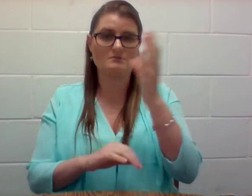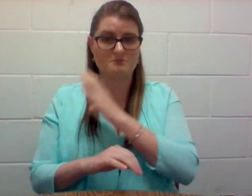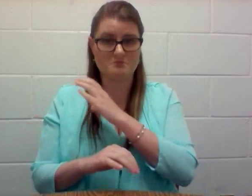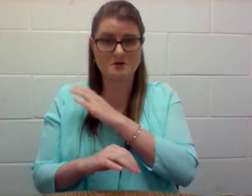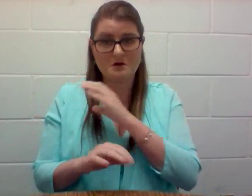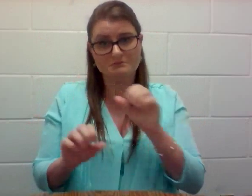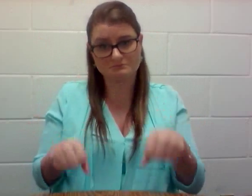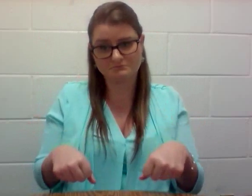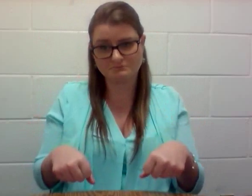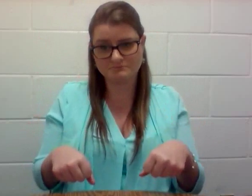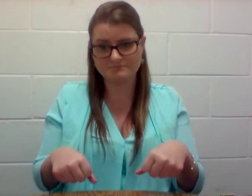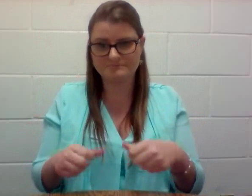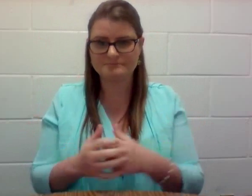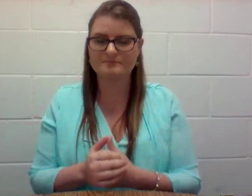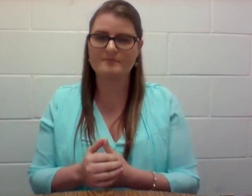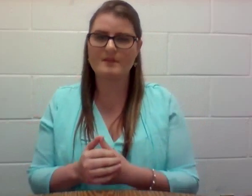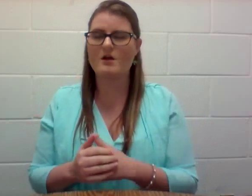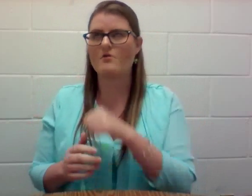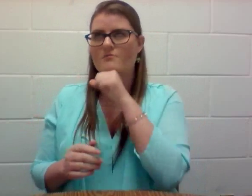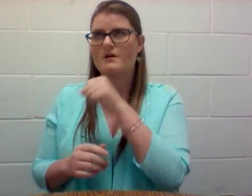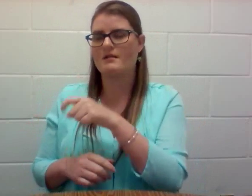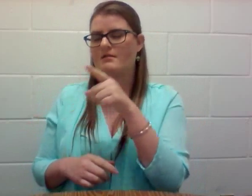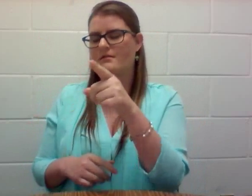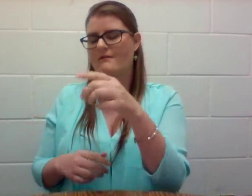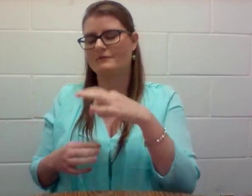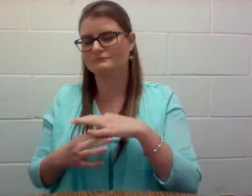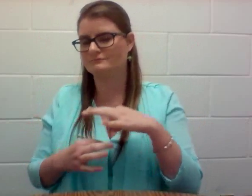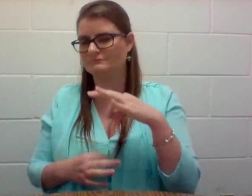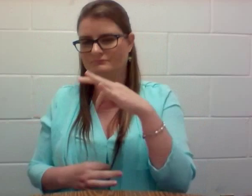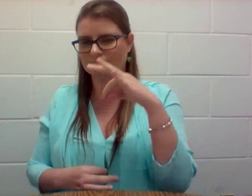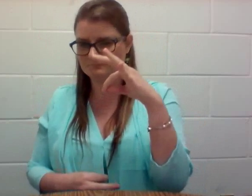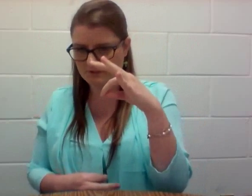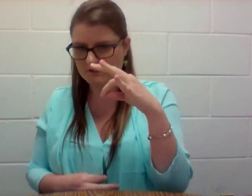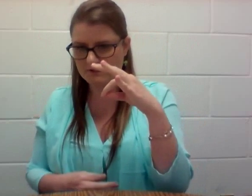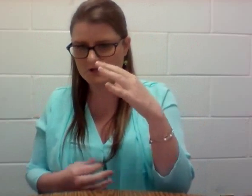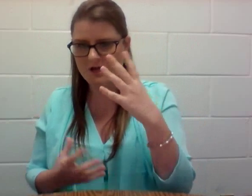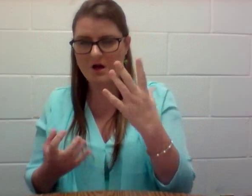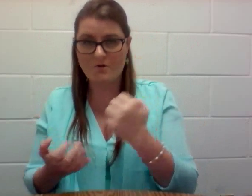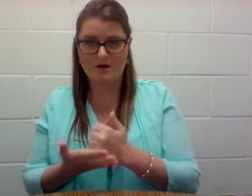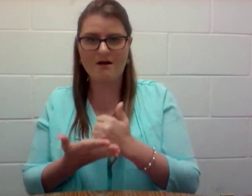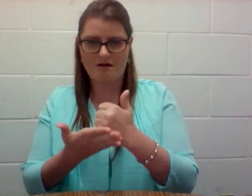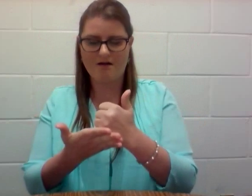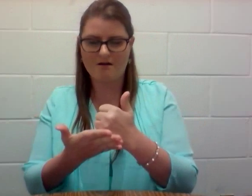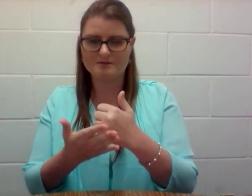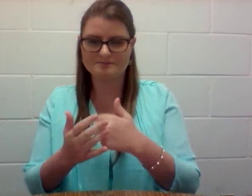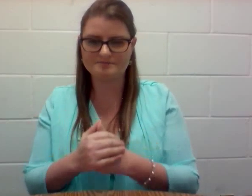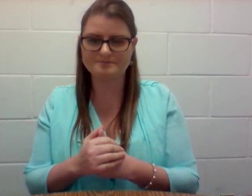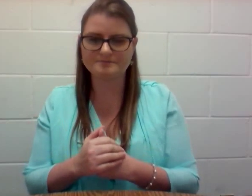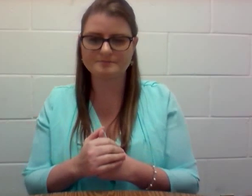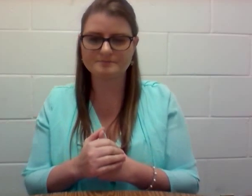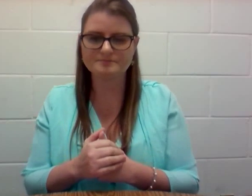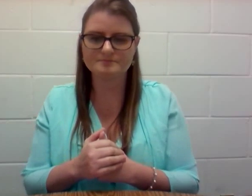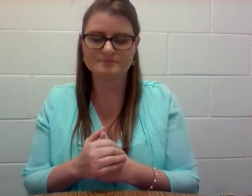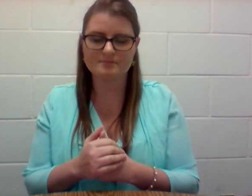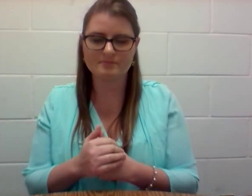um, here's how I've approached these kinds of issues, because police officer is just one of so